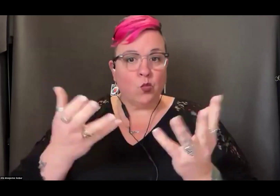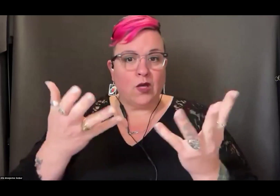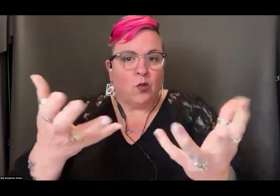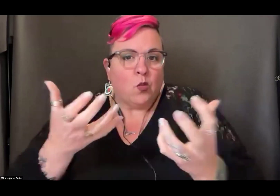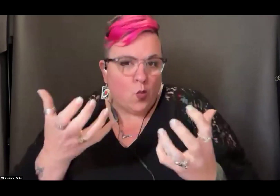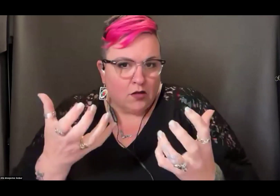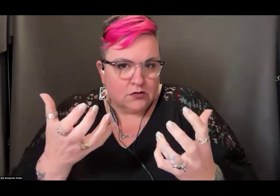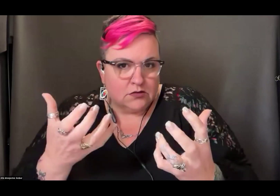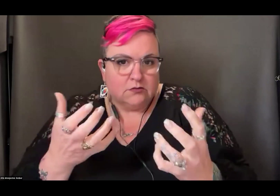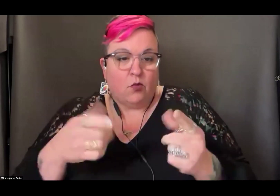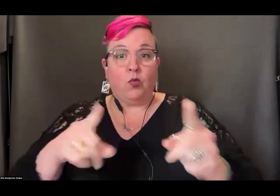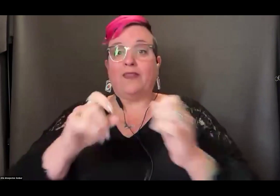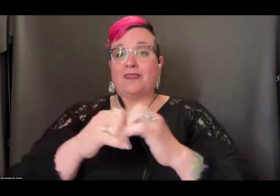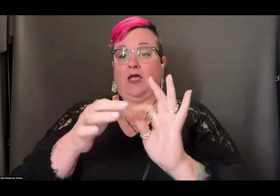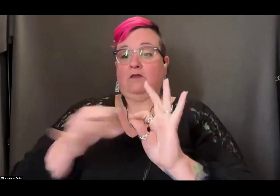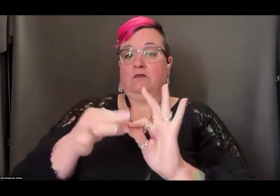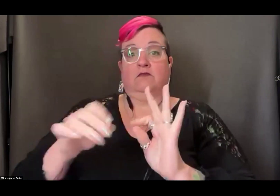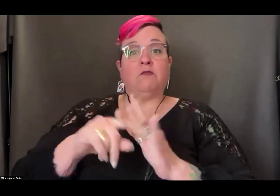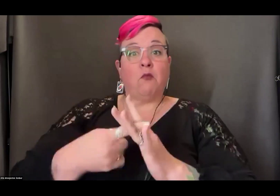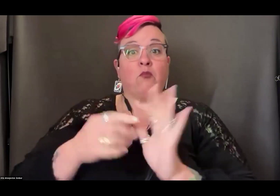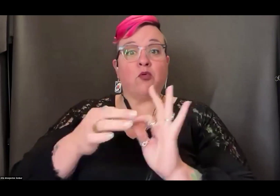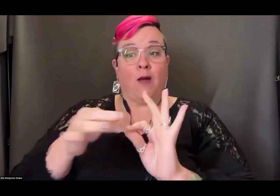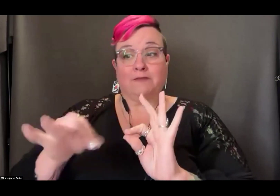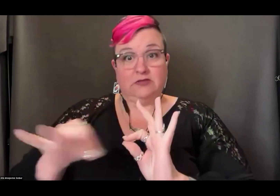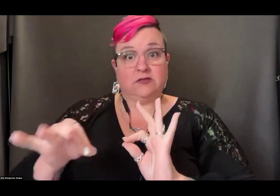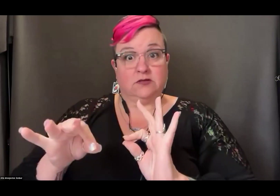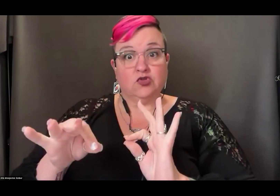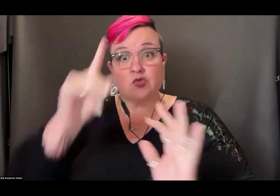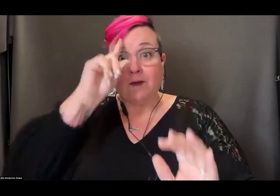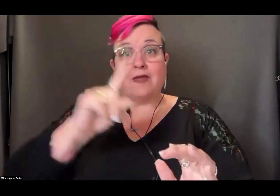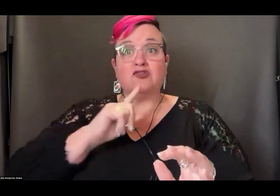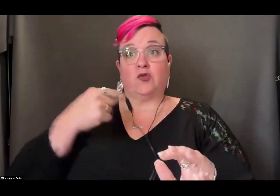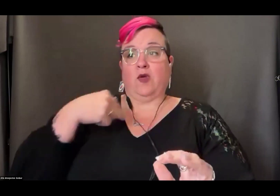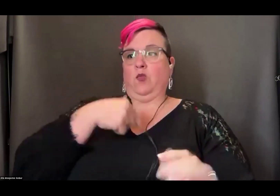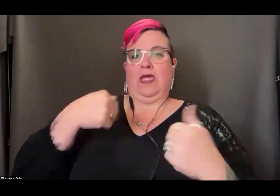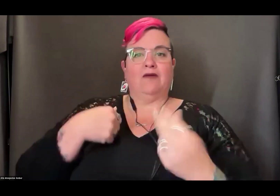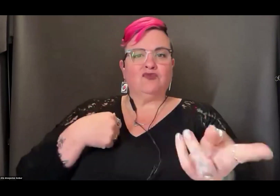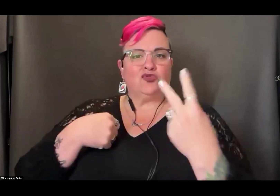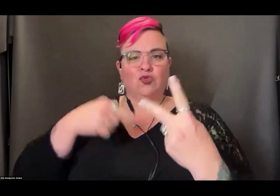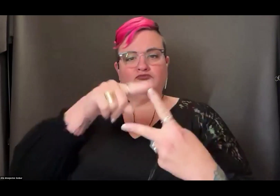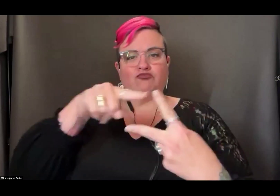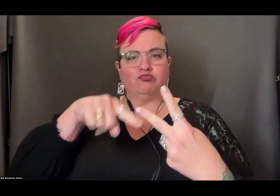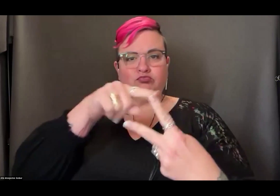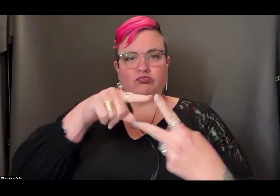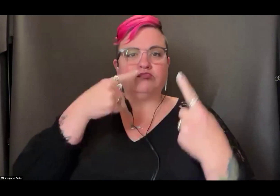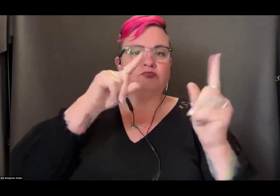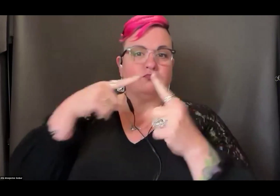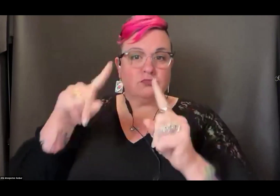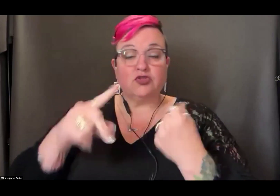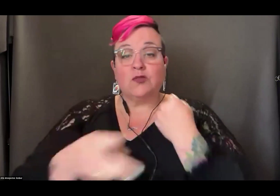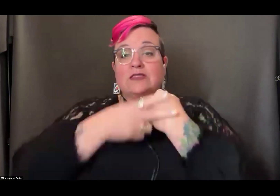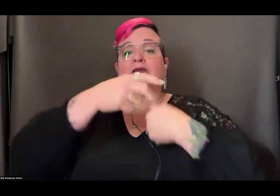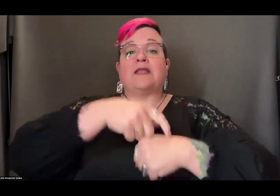prompt to make sure we s- achieve two things. Number one, saving